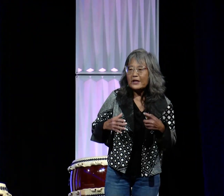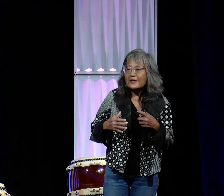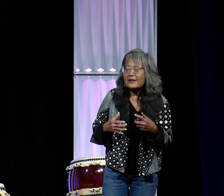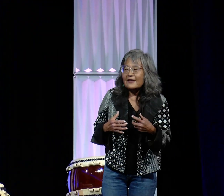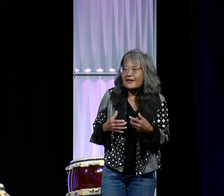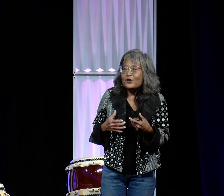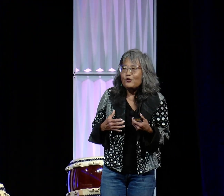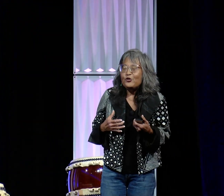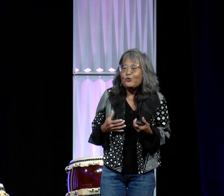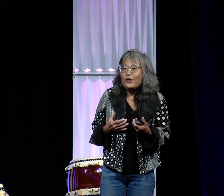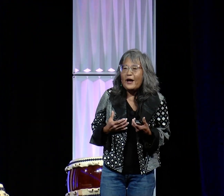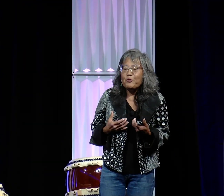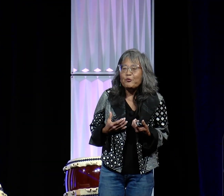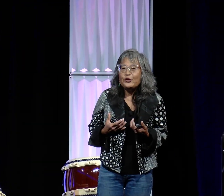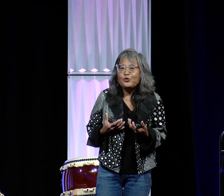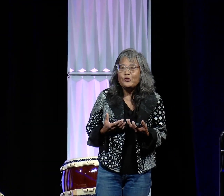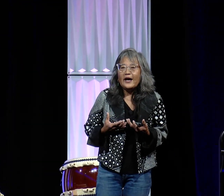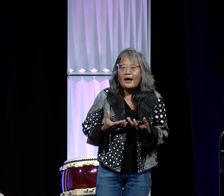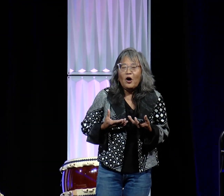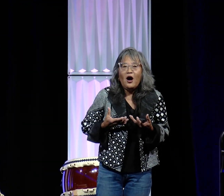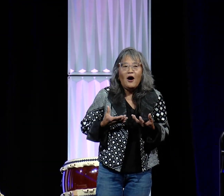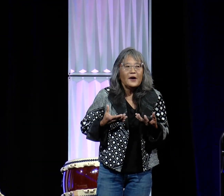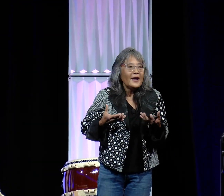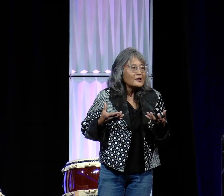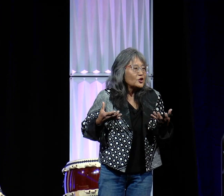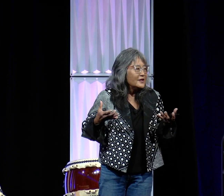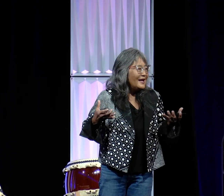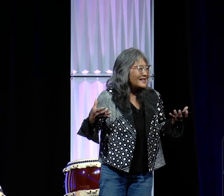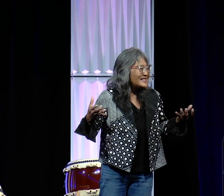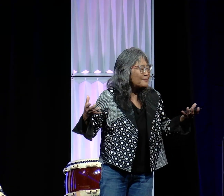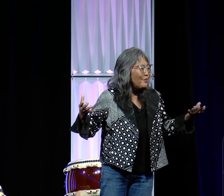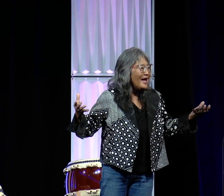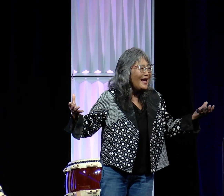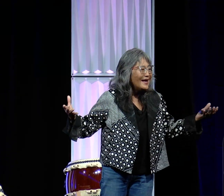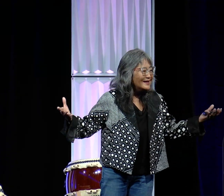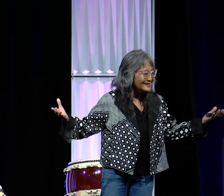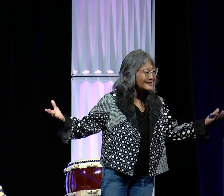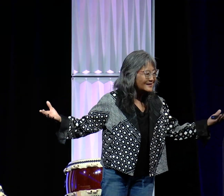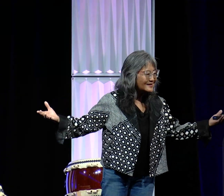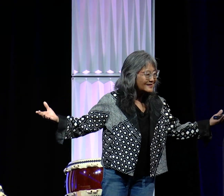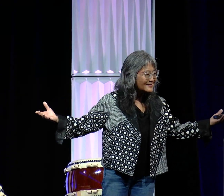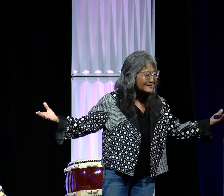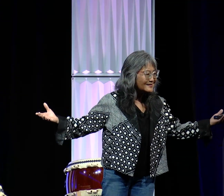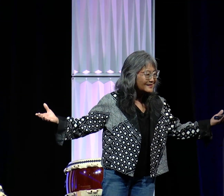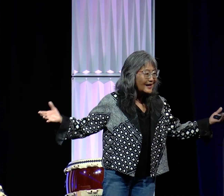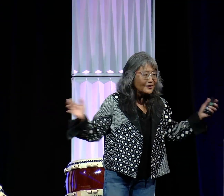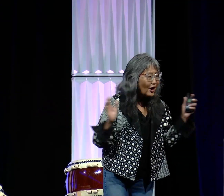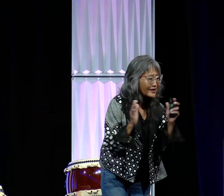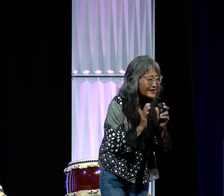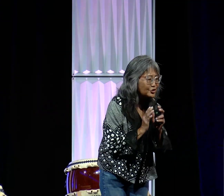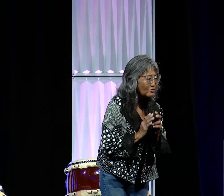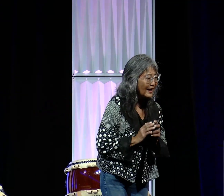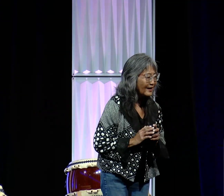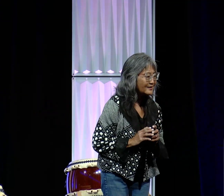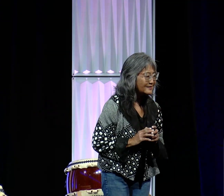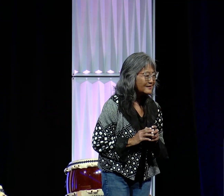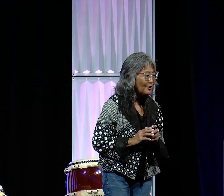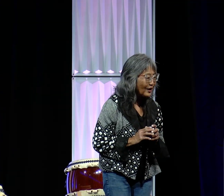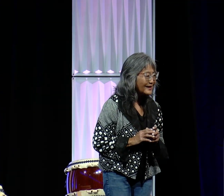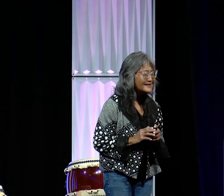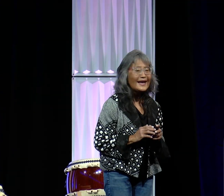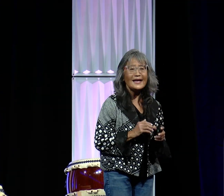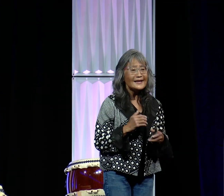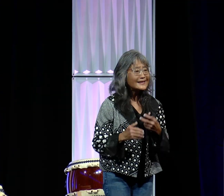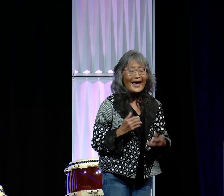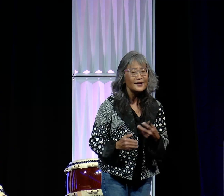Because when you do that, when we do that, our heart actually expands, not contract,